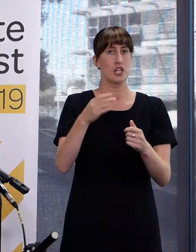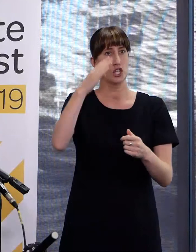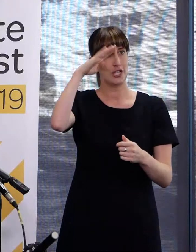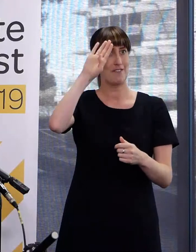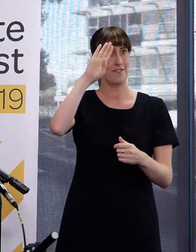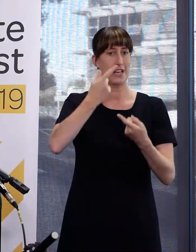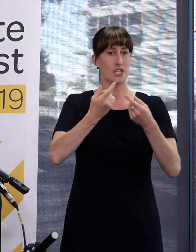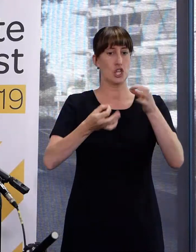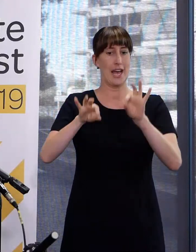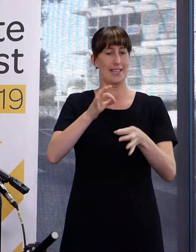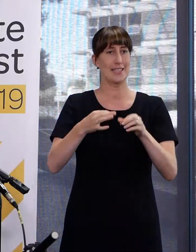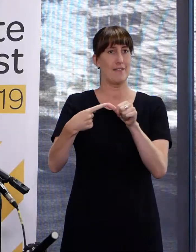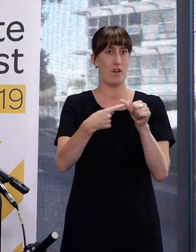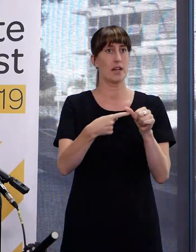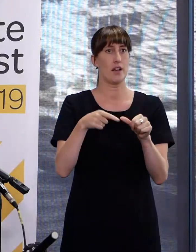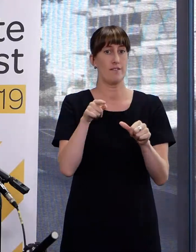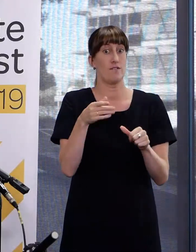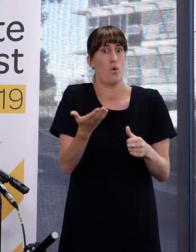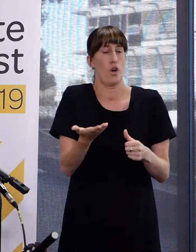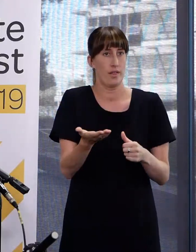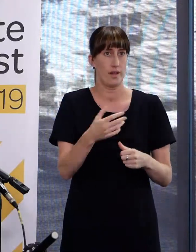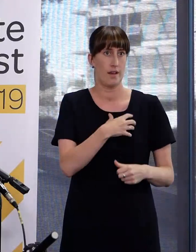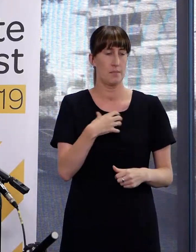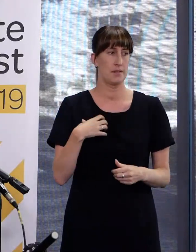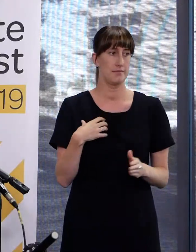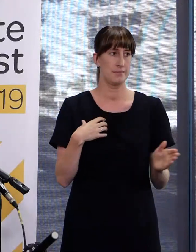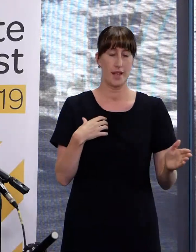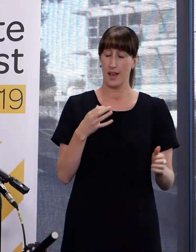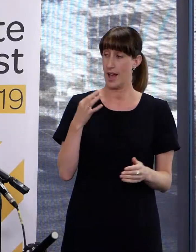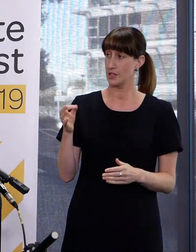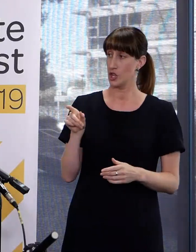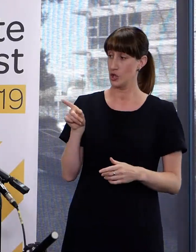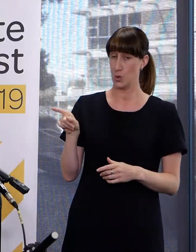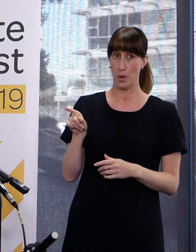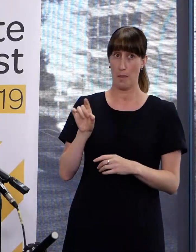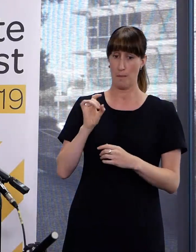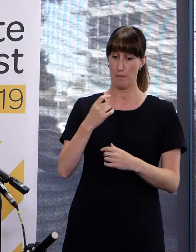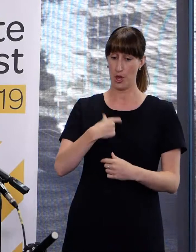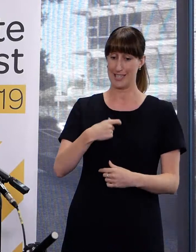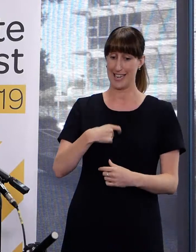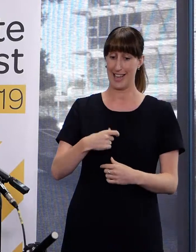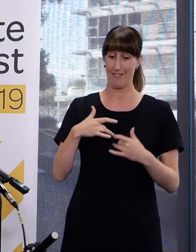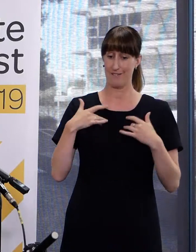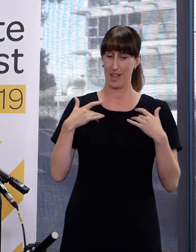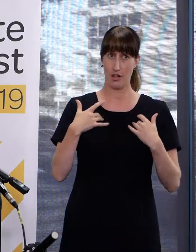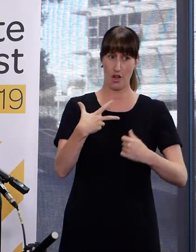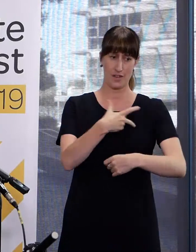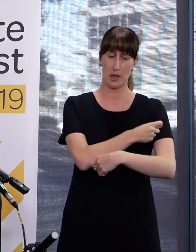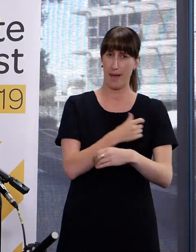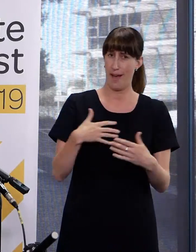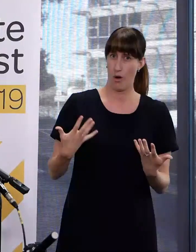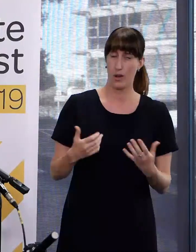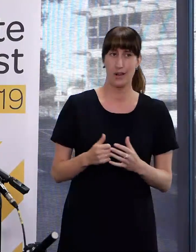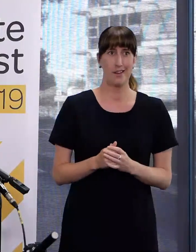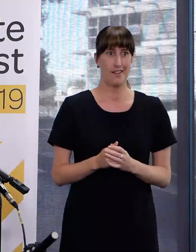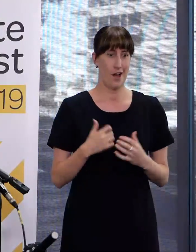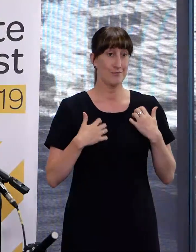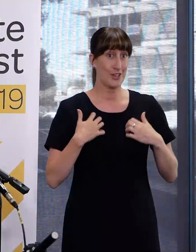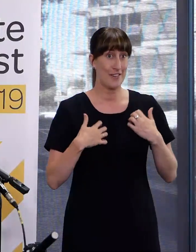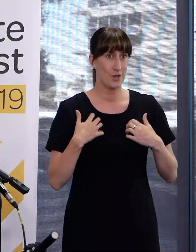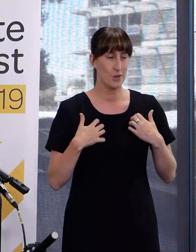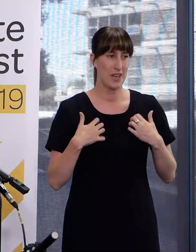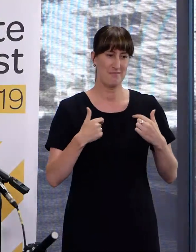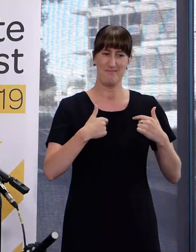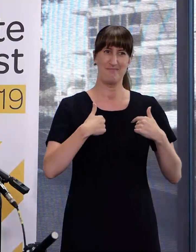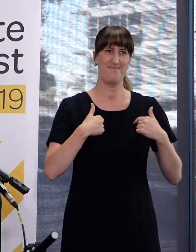And how are you, just quickly, how are you feeling about getting the jab? Oh, I'm looking forward to it when it's my turn. I'm not in that first group.